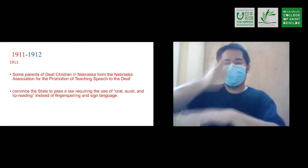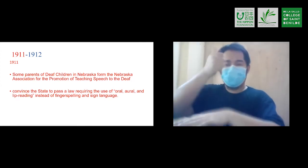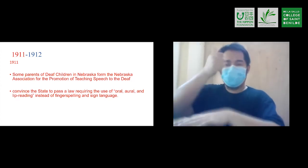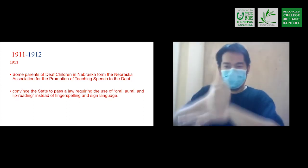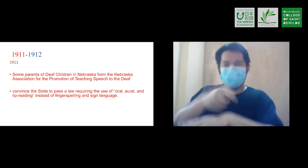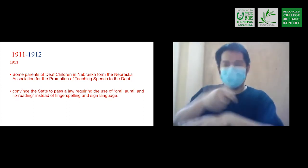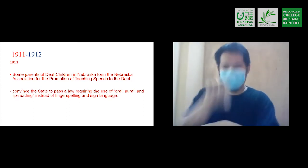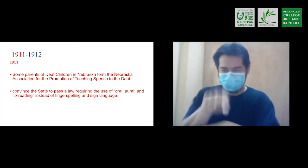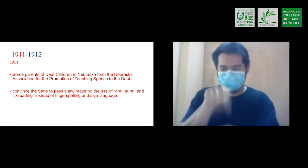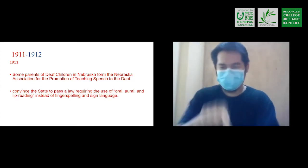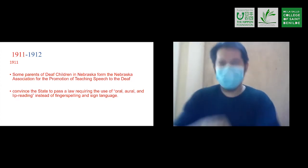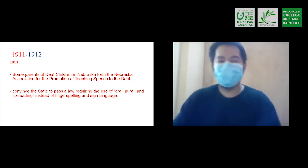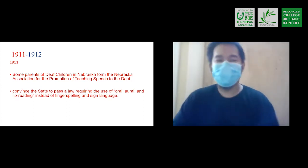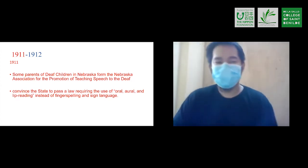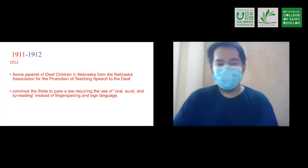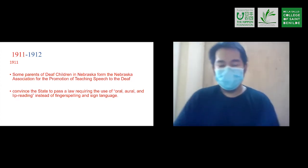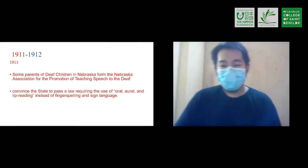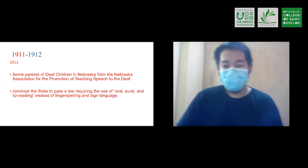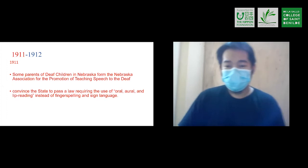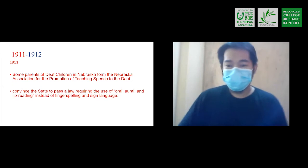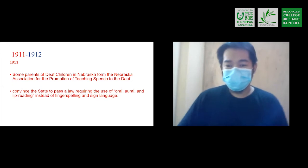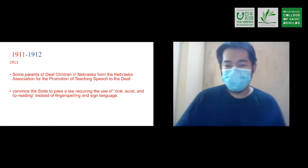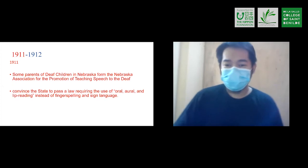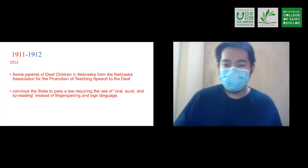in all schools of the deaf.